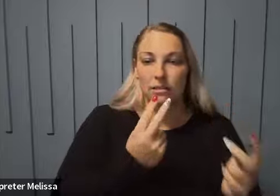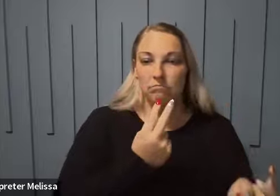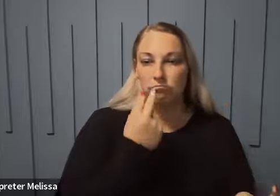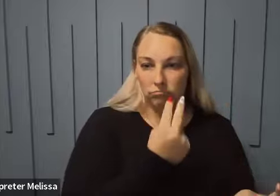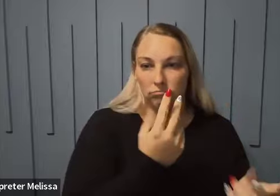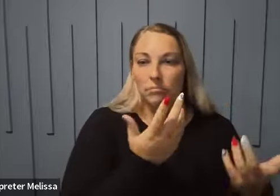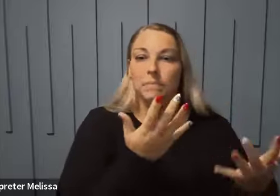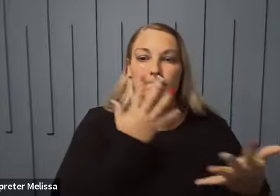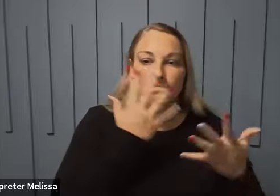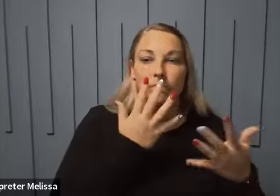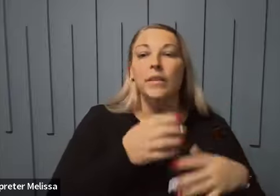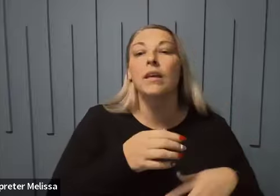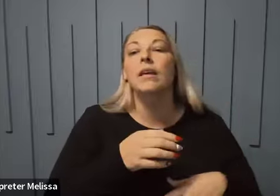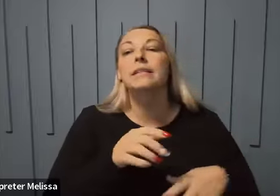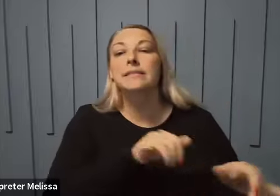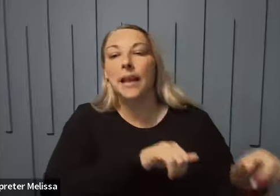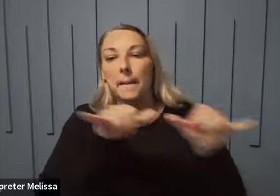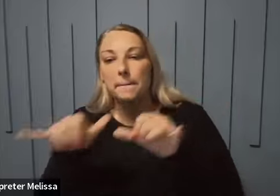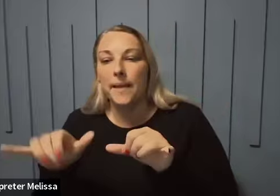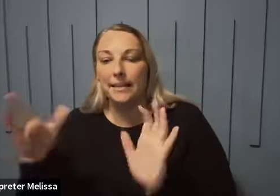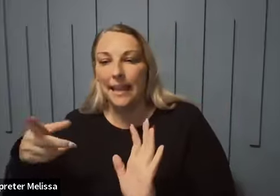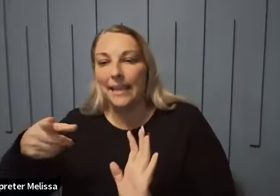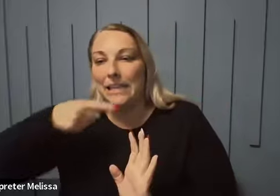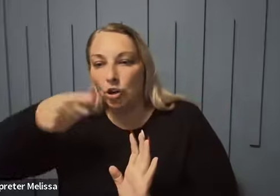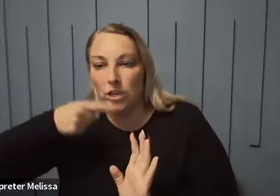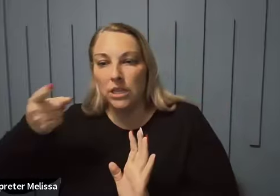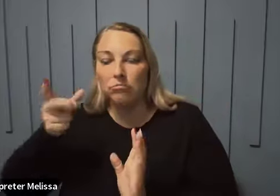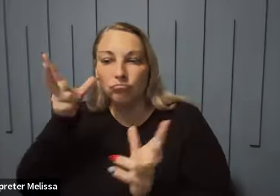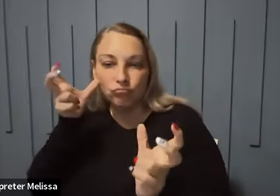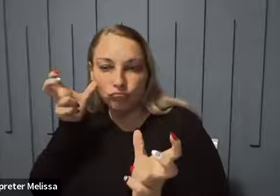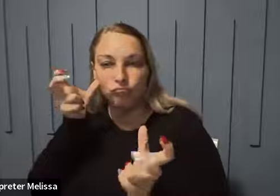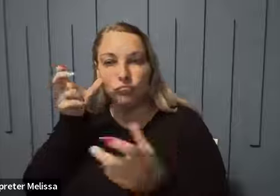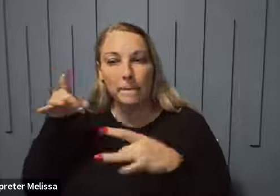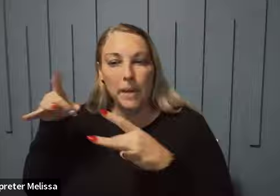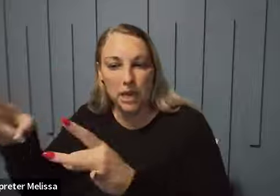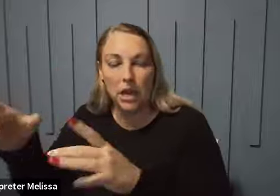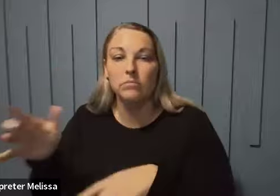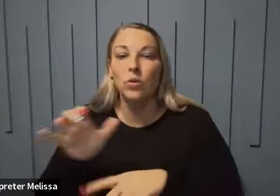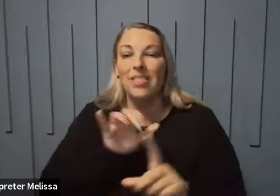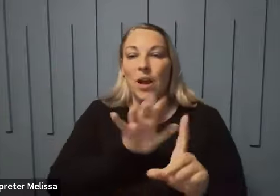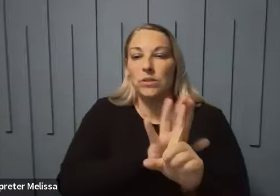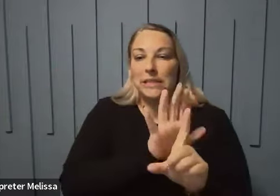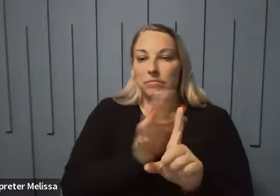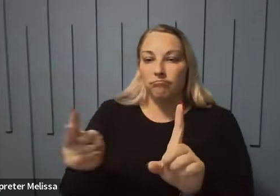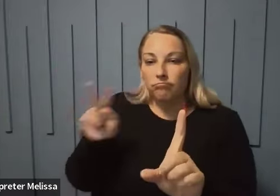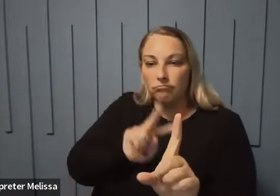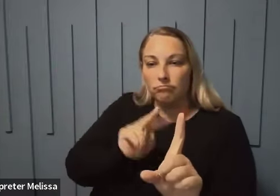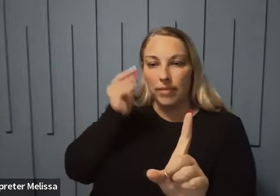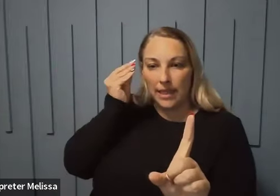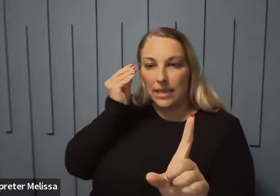a long time ago. Normal child learns it from hearing. So that was his original thinking when he started